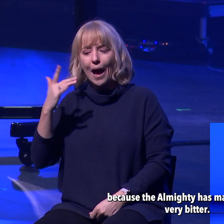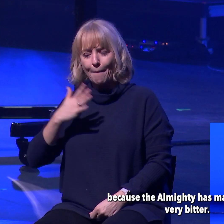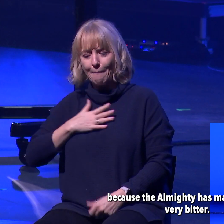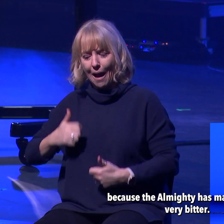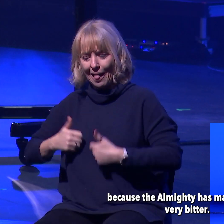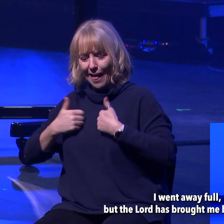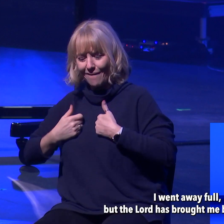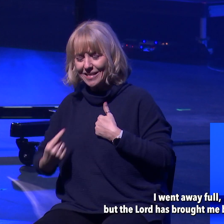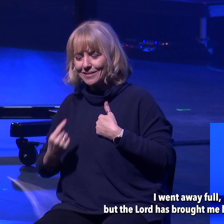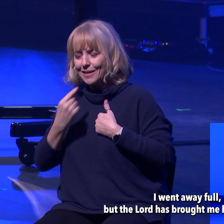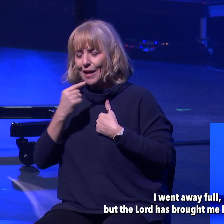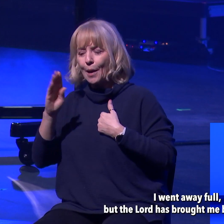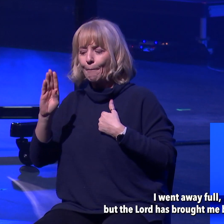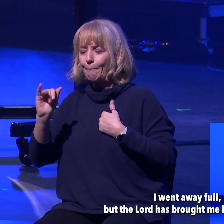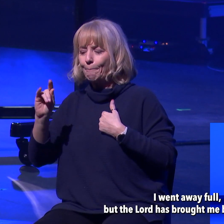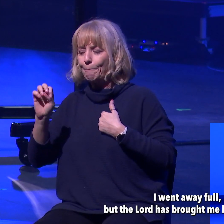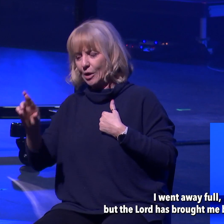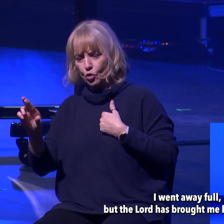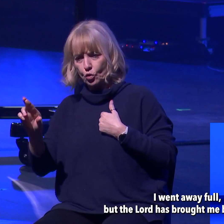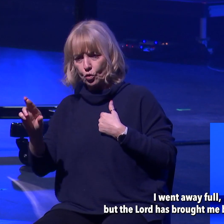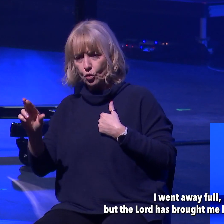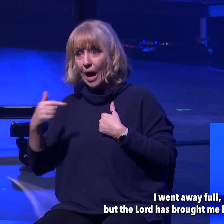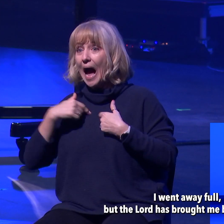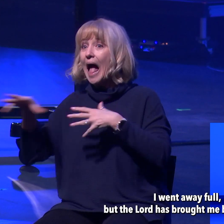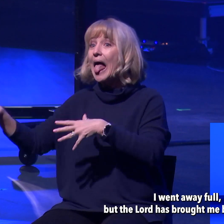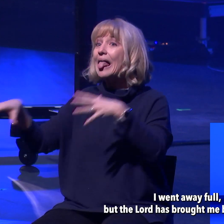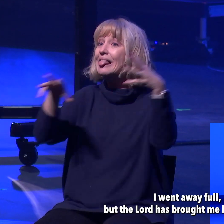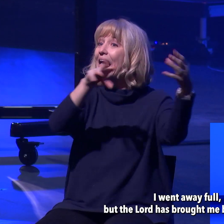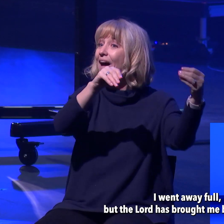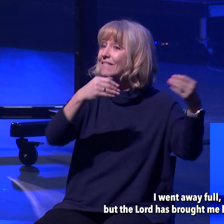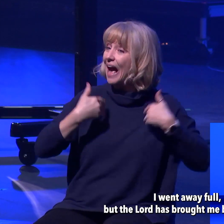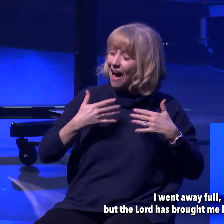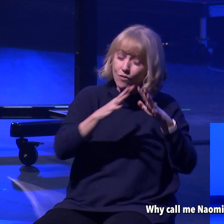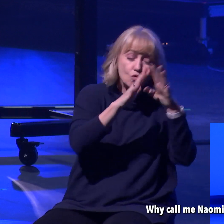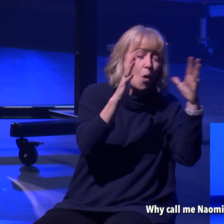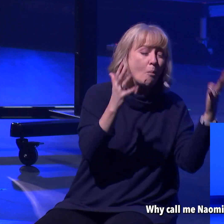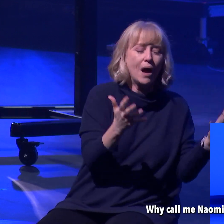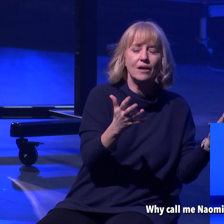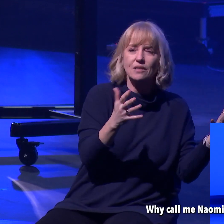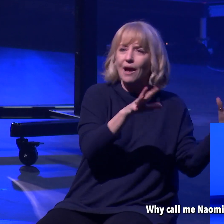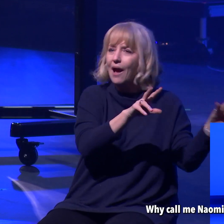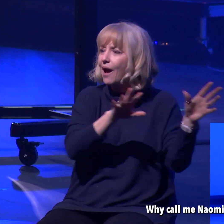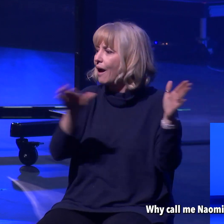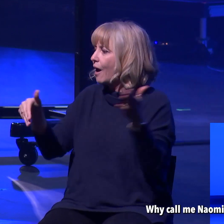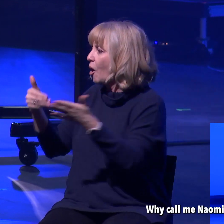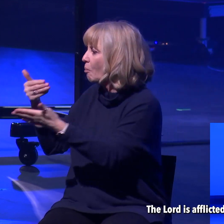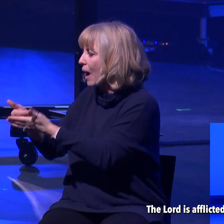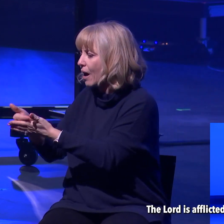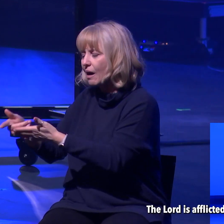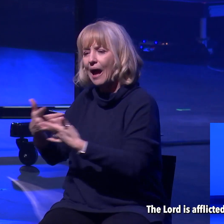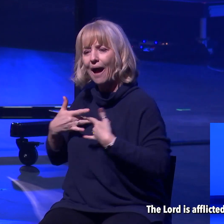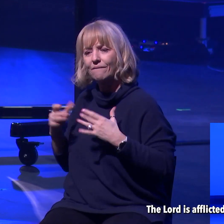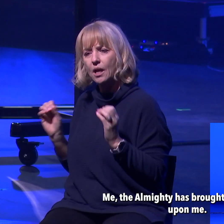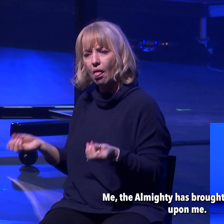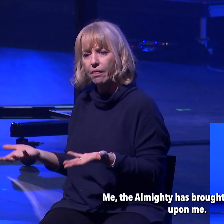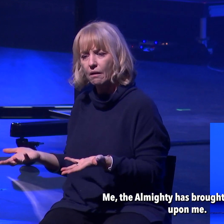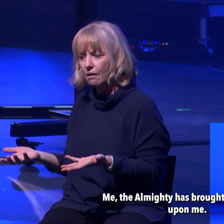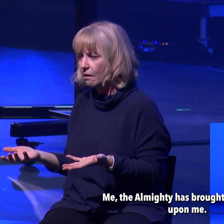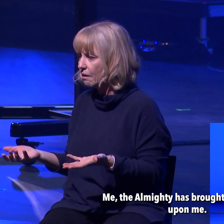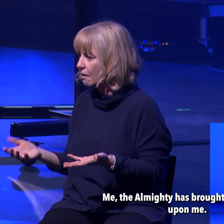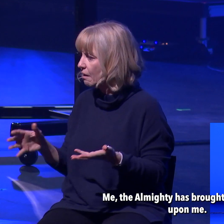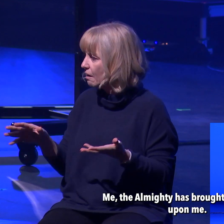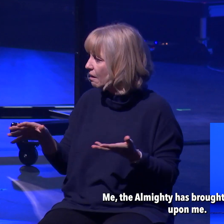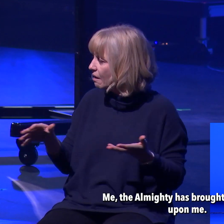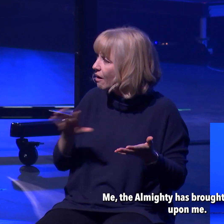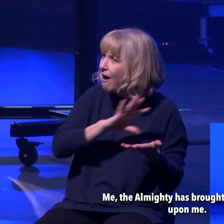bitter. I went away full, but the Lord has brought me back empty. Why call me Naomi? The Lord has afflicted me. The